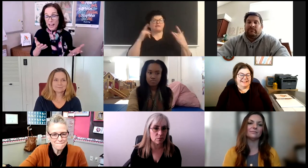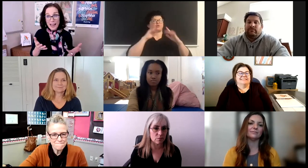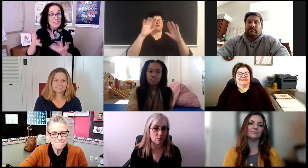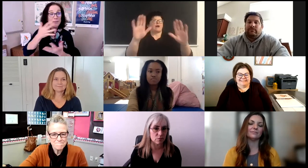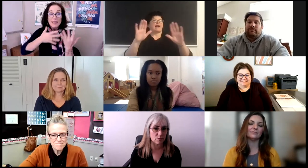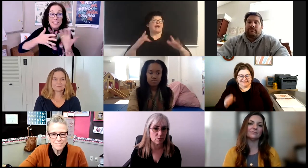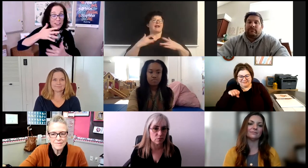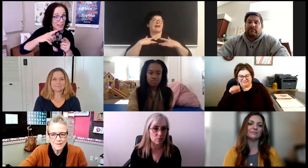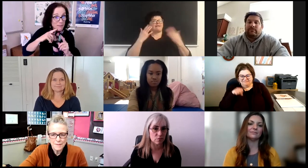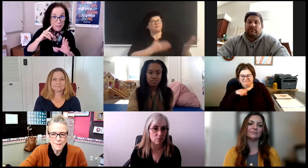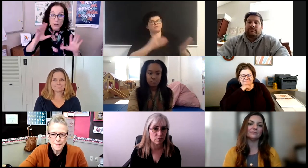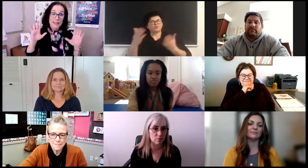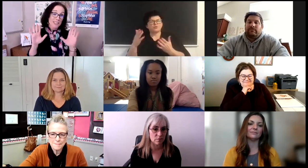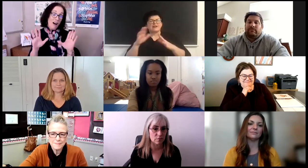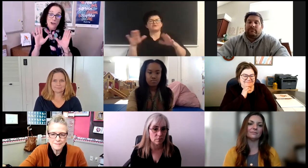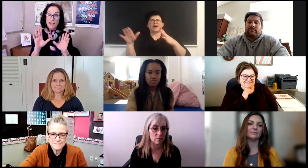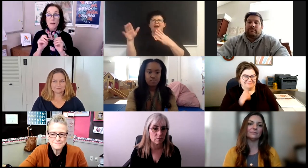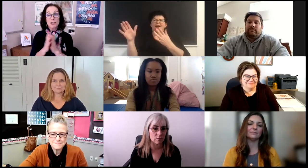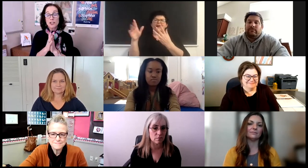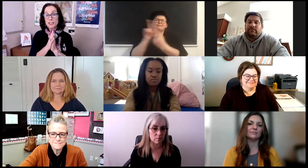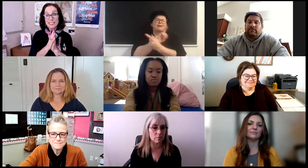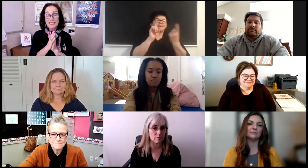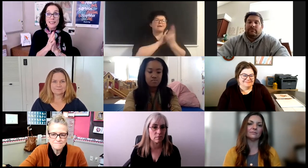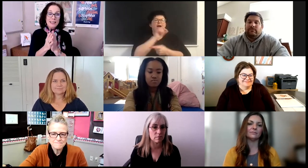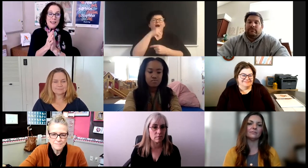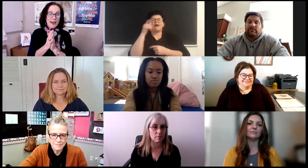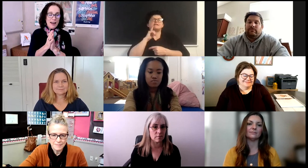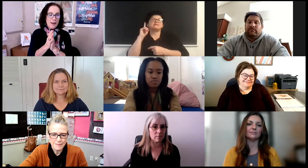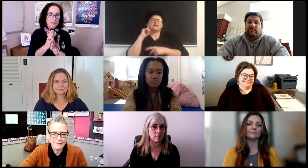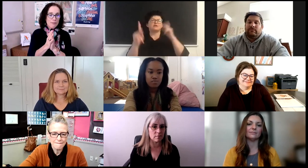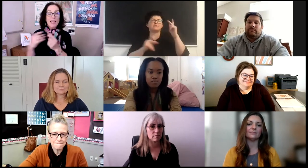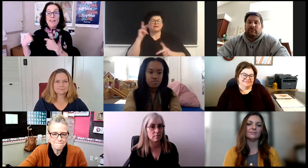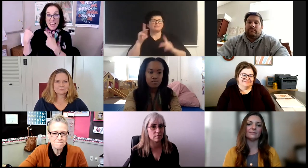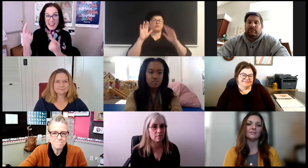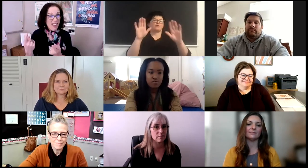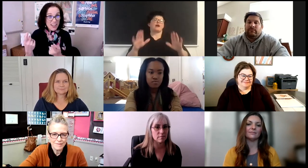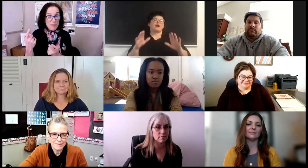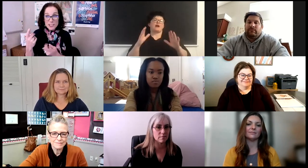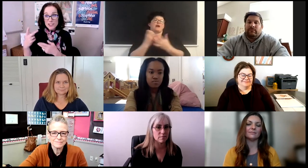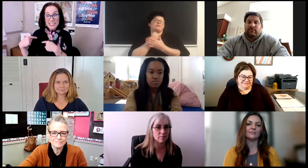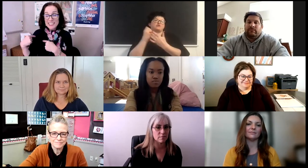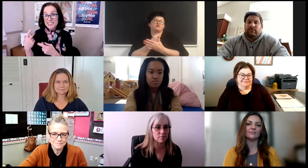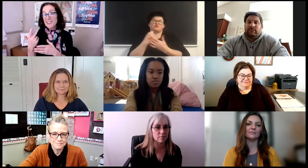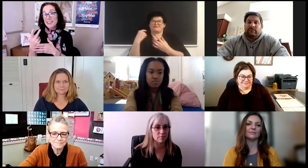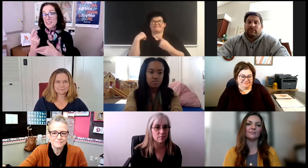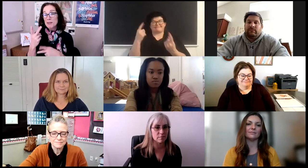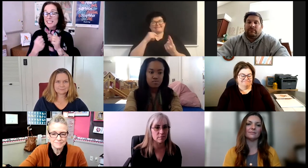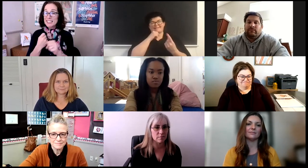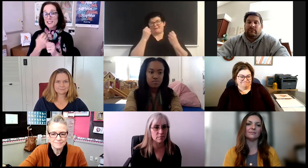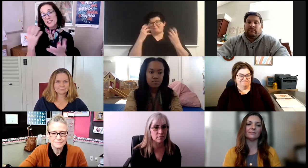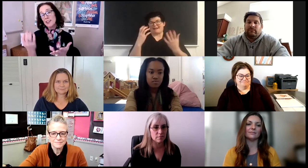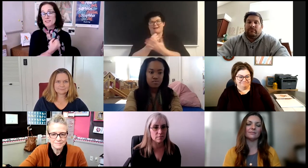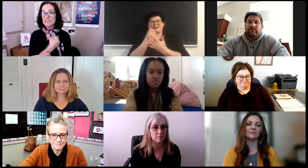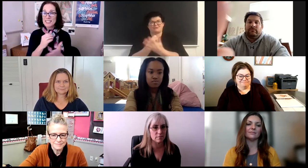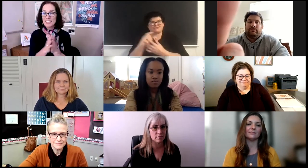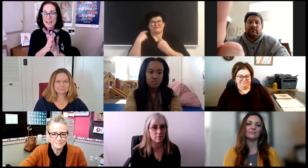your child to meet other deaf people. It's a great opportunity. We haven't had a lot of opportunities in the last couple of years,